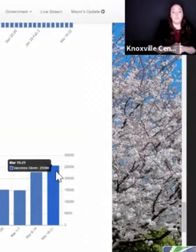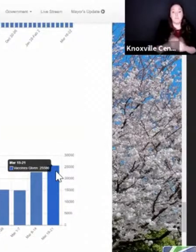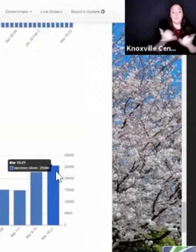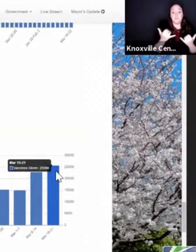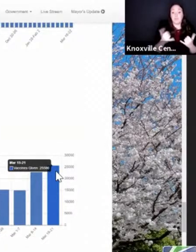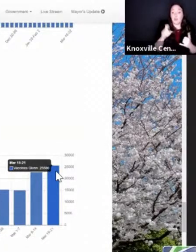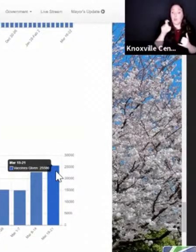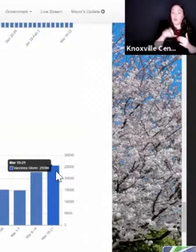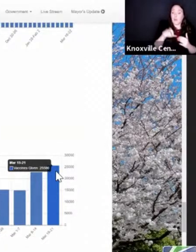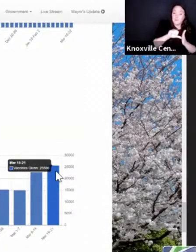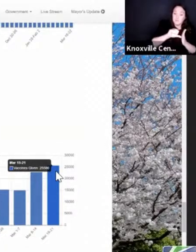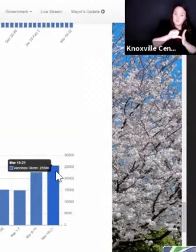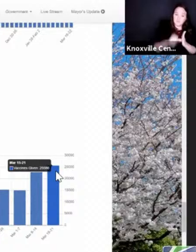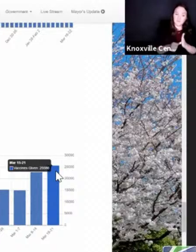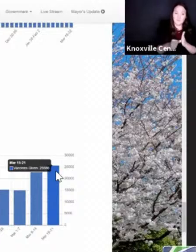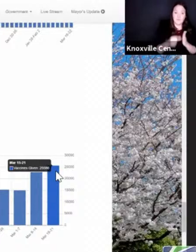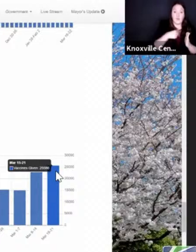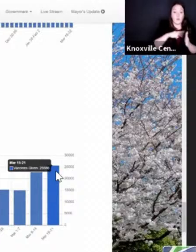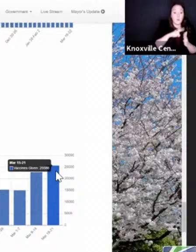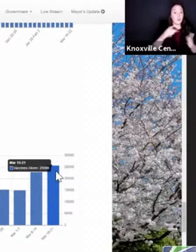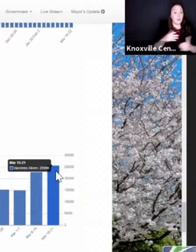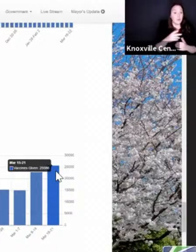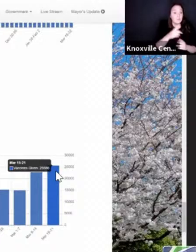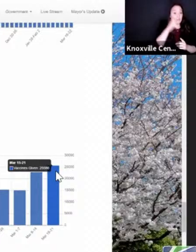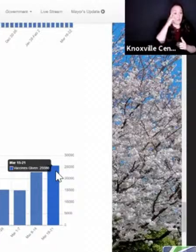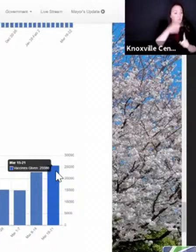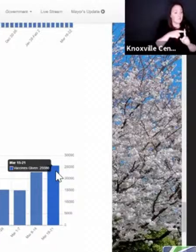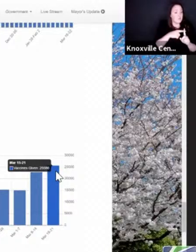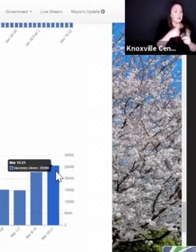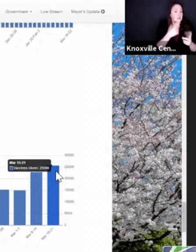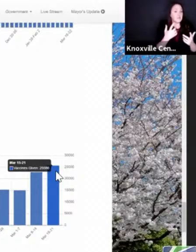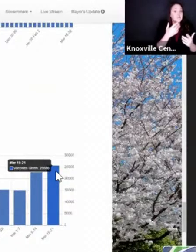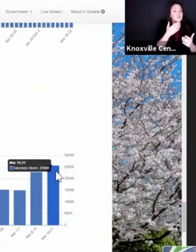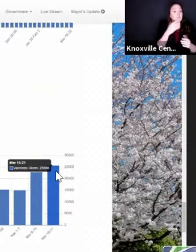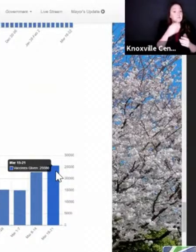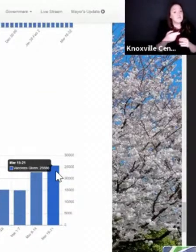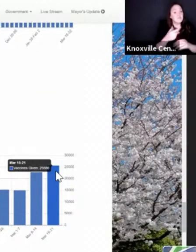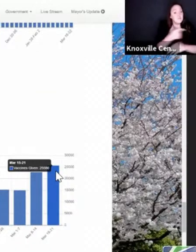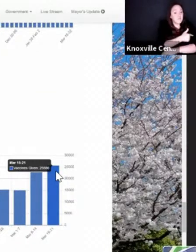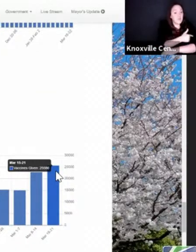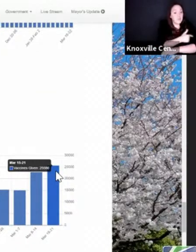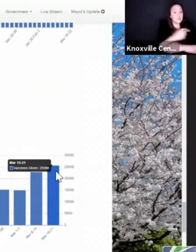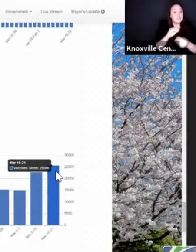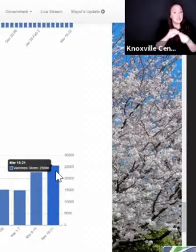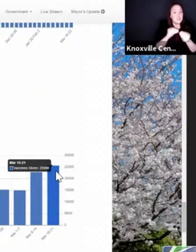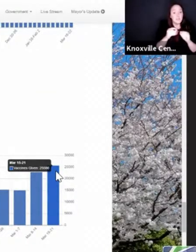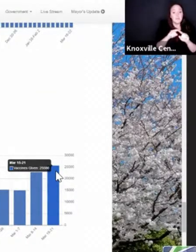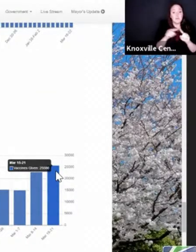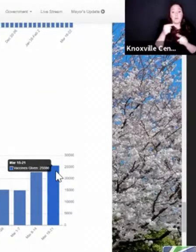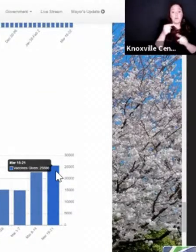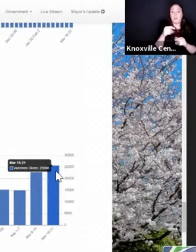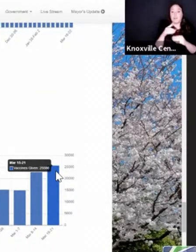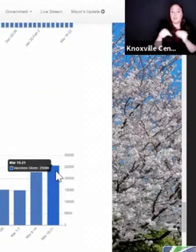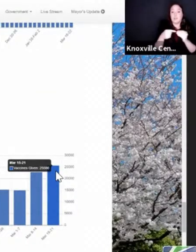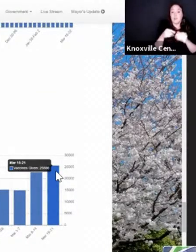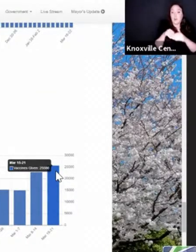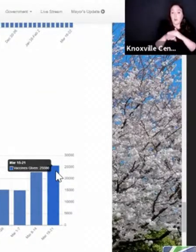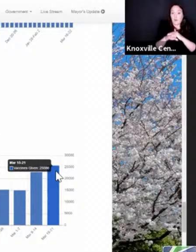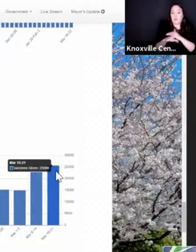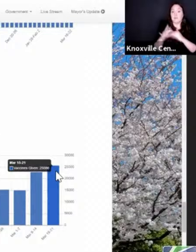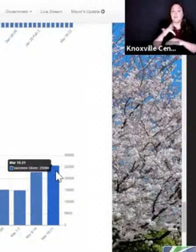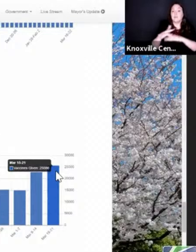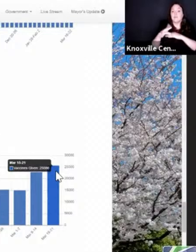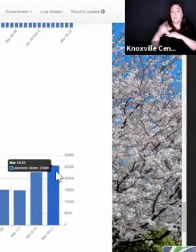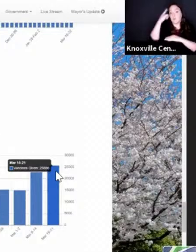must stress that while we are encouraged by the vaccine progress we are seeing, this metric is about access and vaccine availability for the